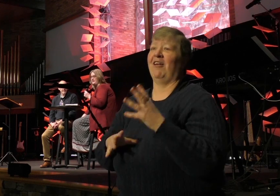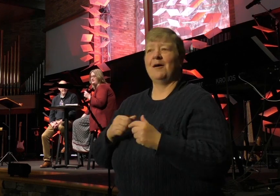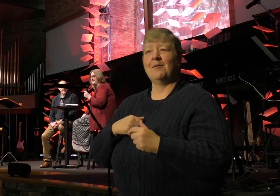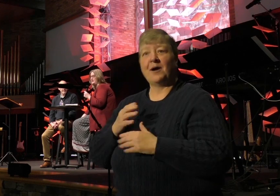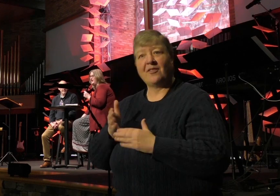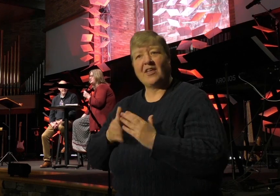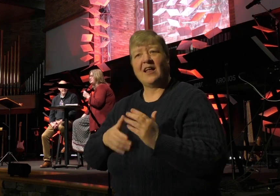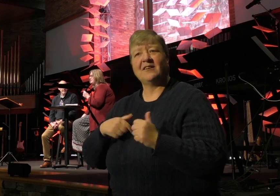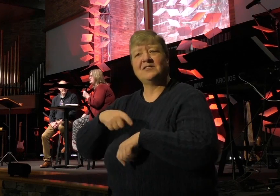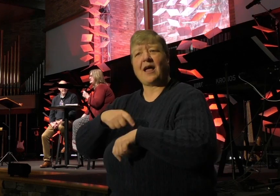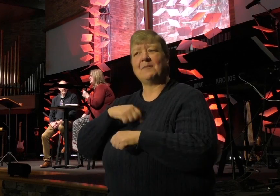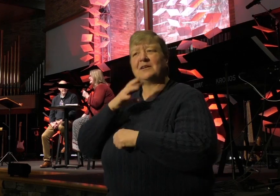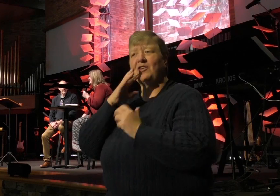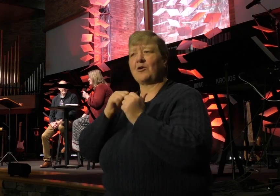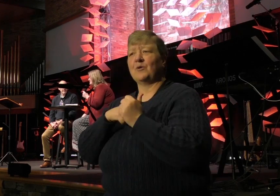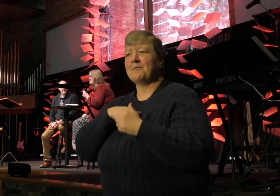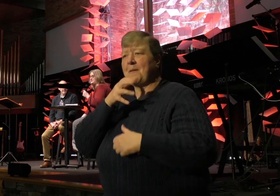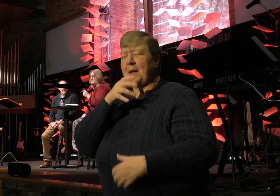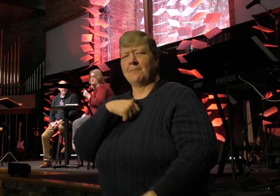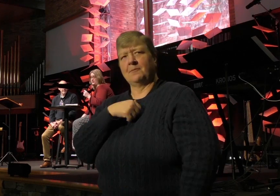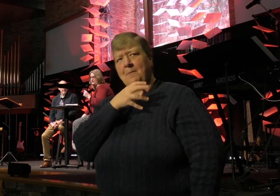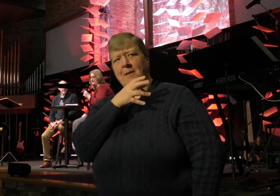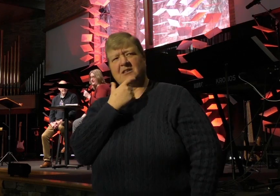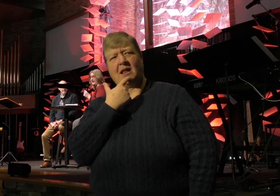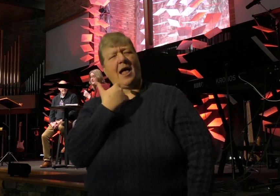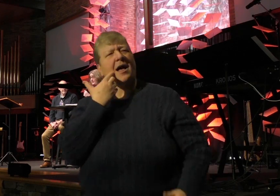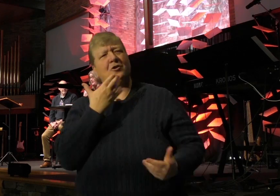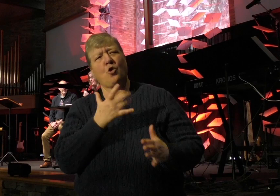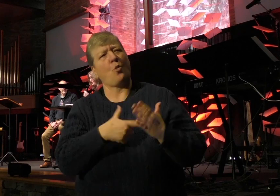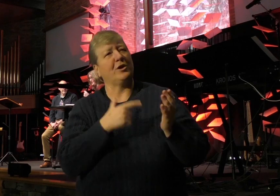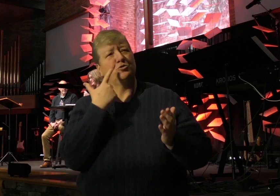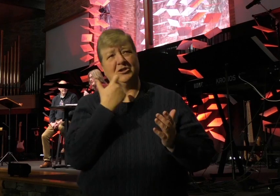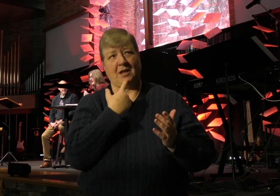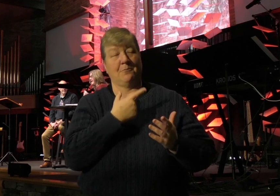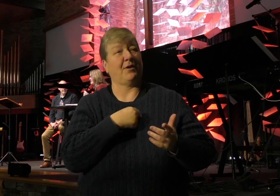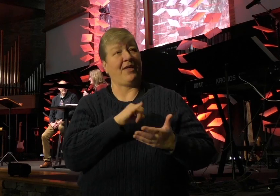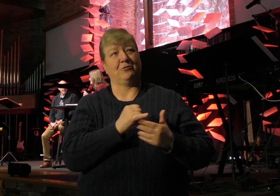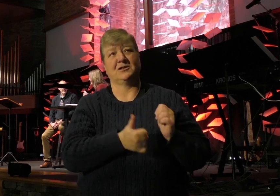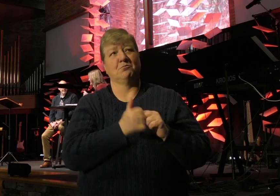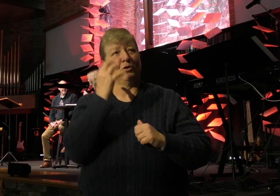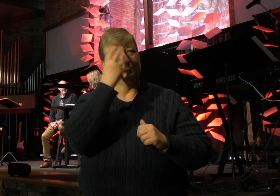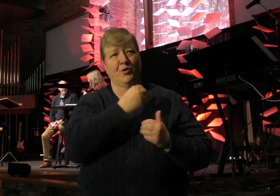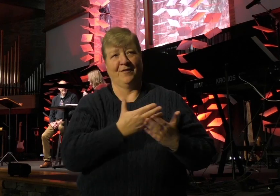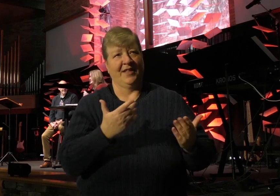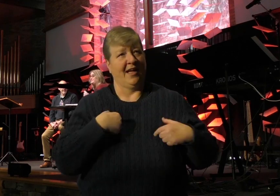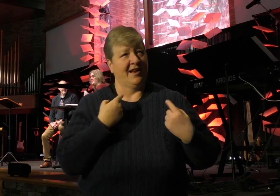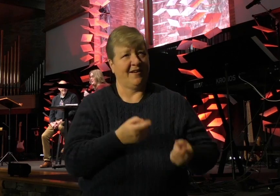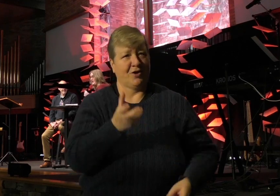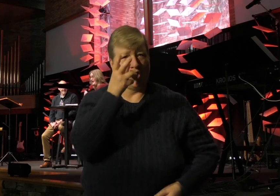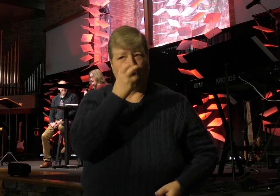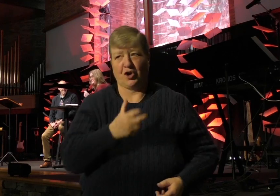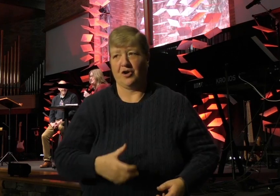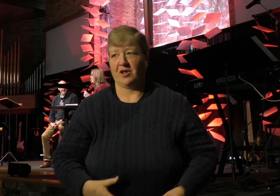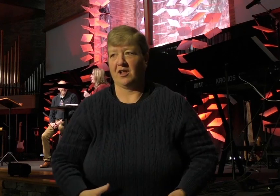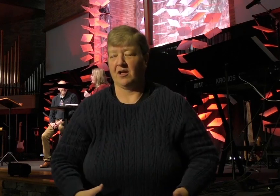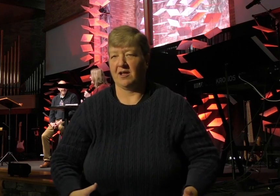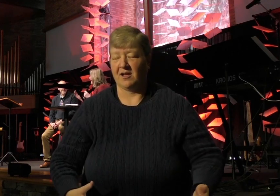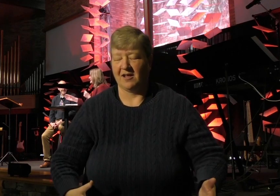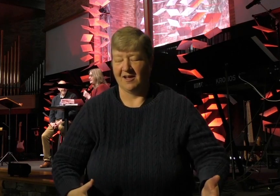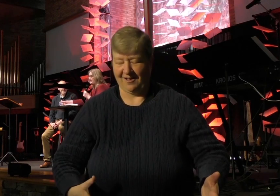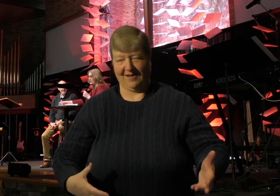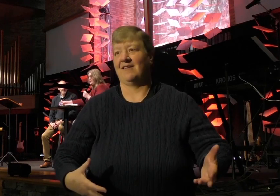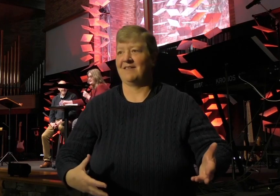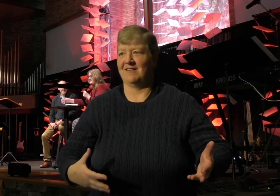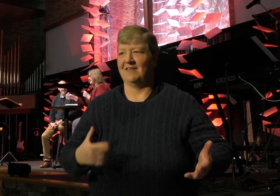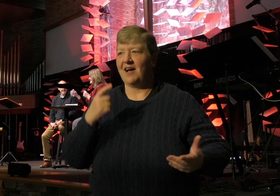my mother said, I'm not sure what you just said to me, but it was the most beautiful thing I've ever heard. And that's when I knew that there was something going on. So I